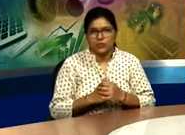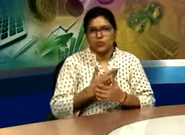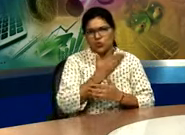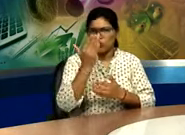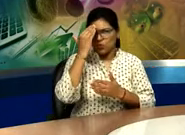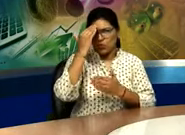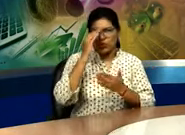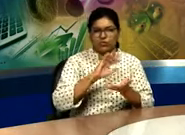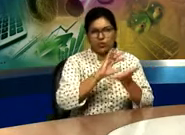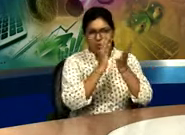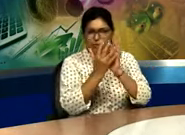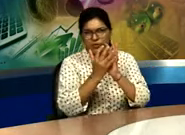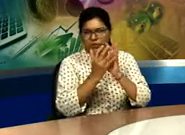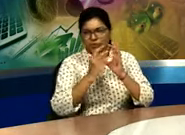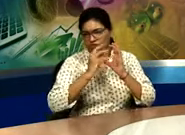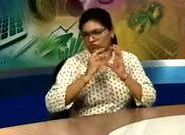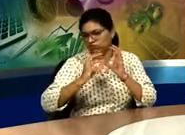This slide is asking a question: